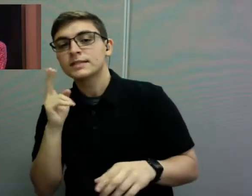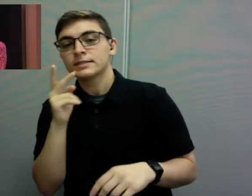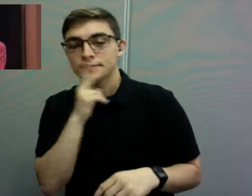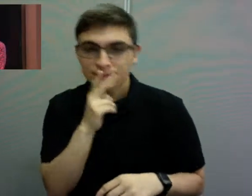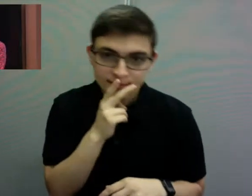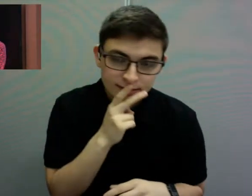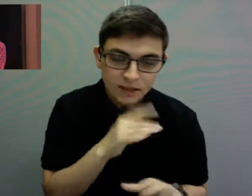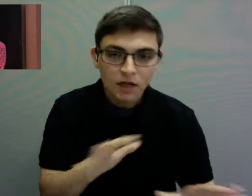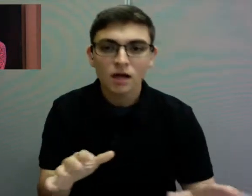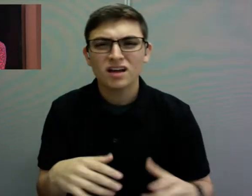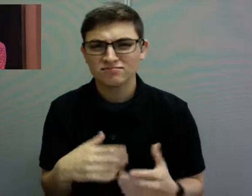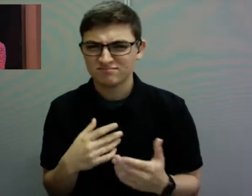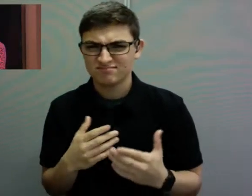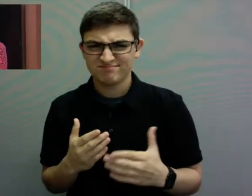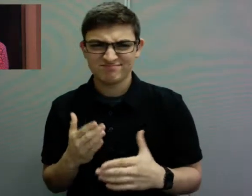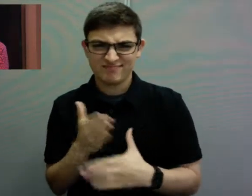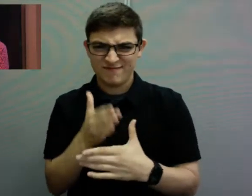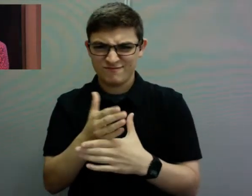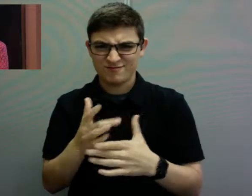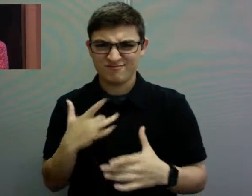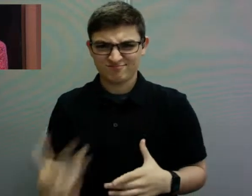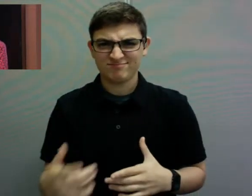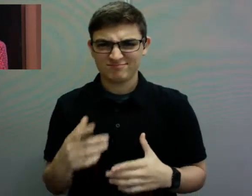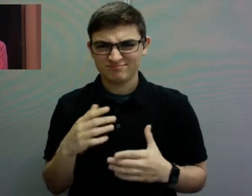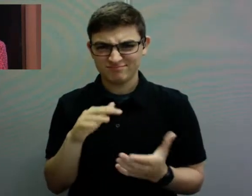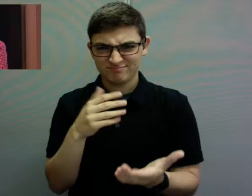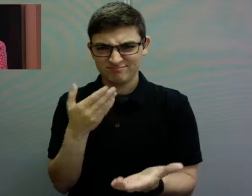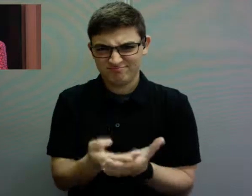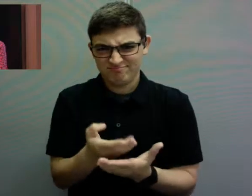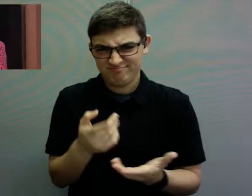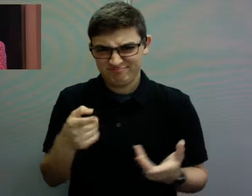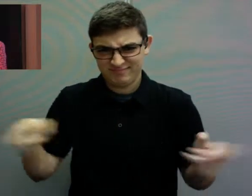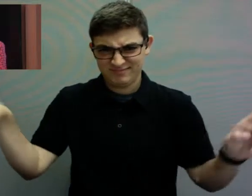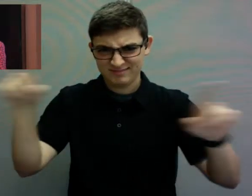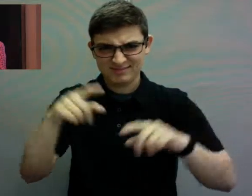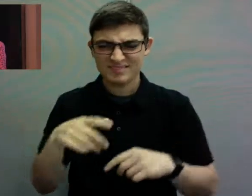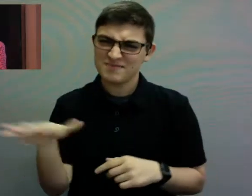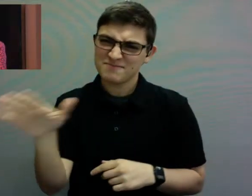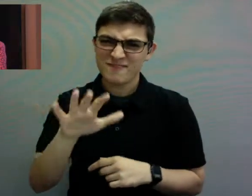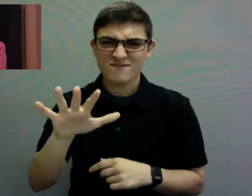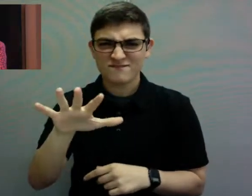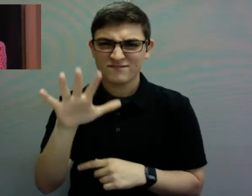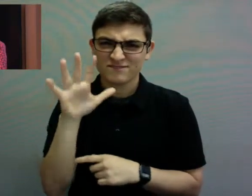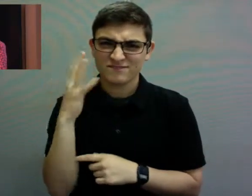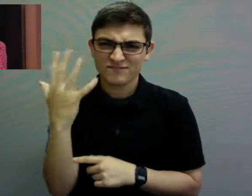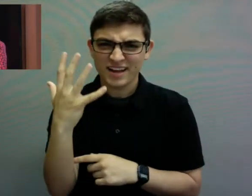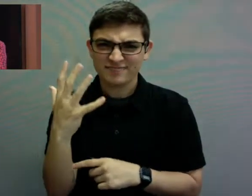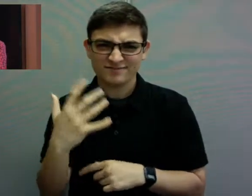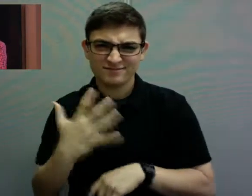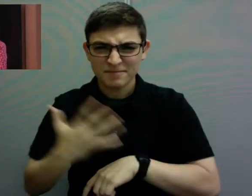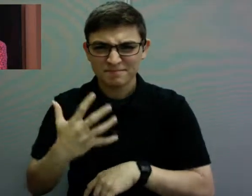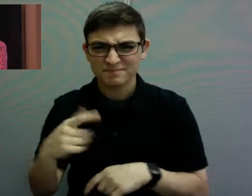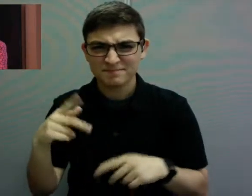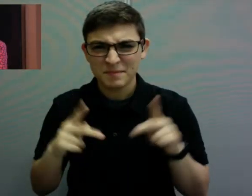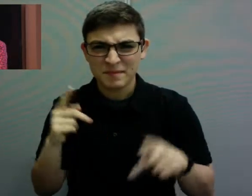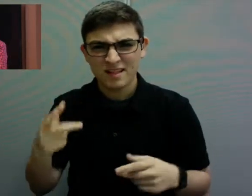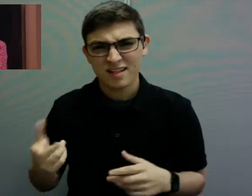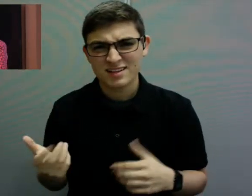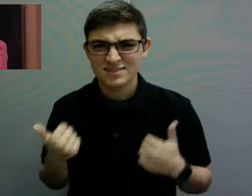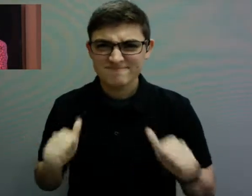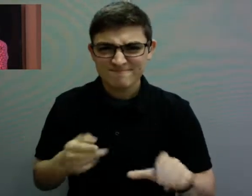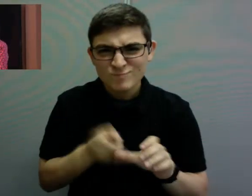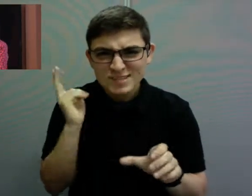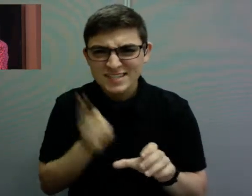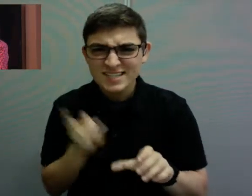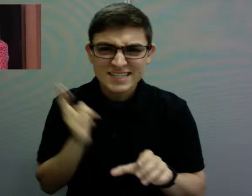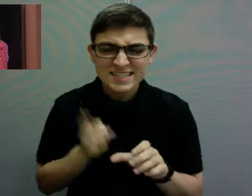again. On average, you know, studies have showed it takes about 5 times quitting before someone is successful. It's very tough.